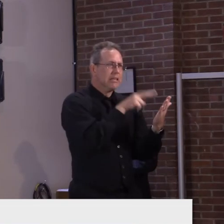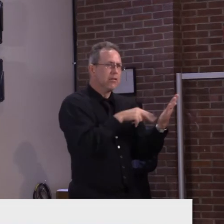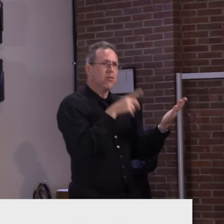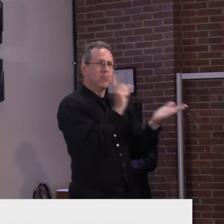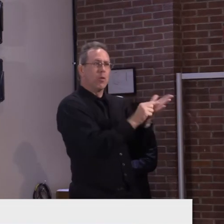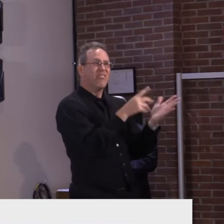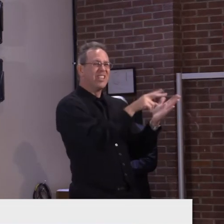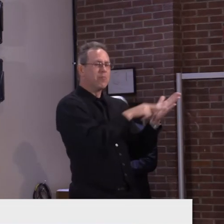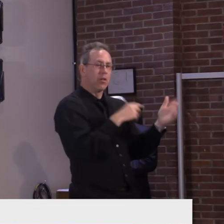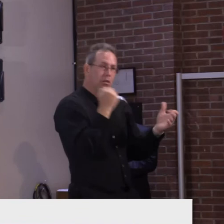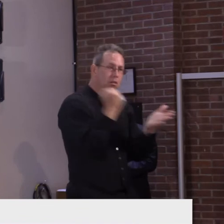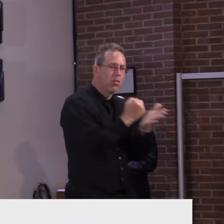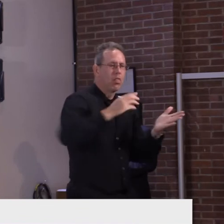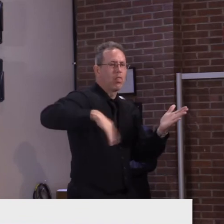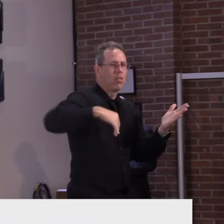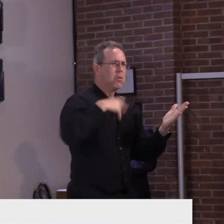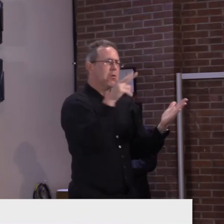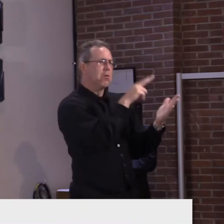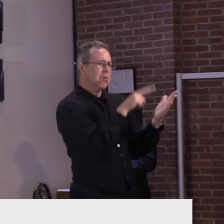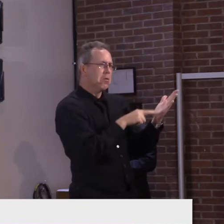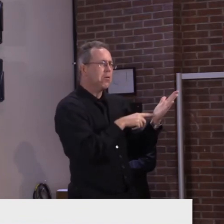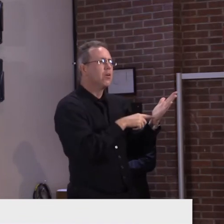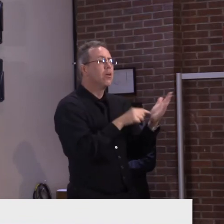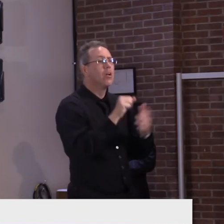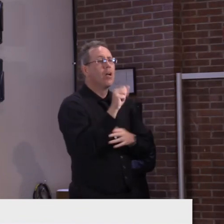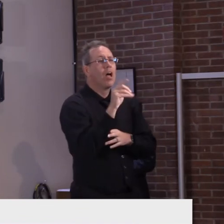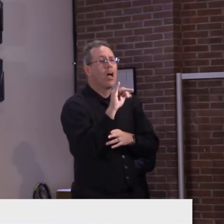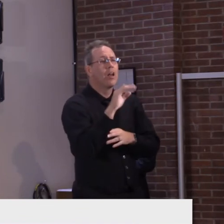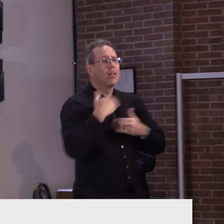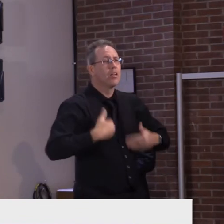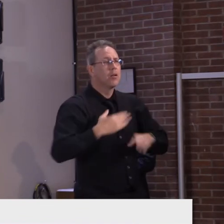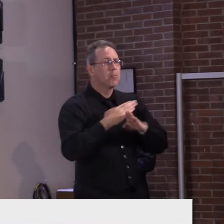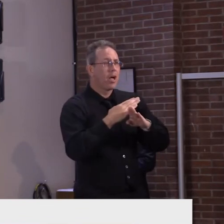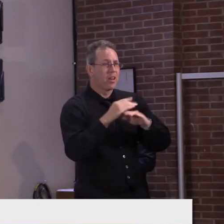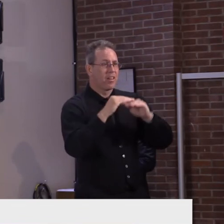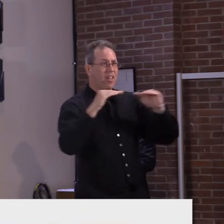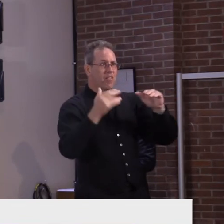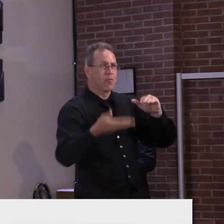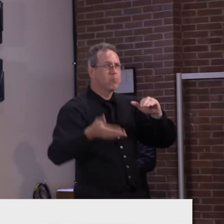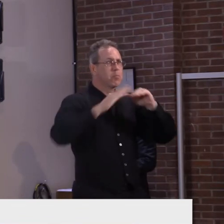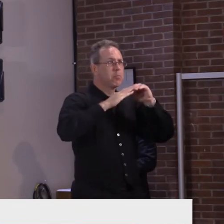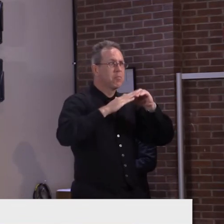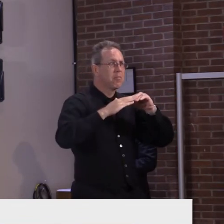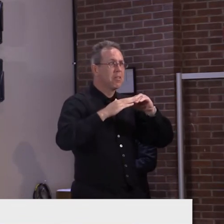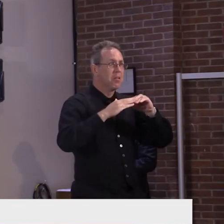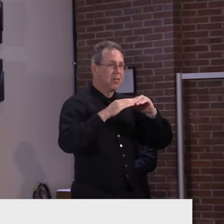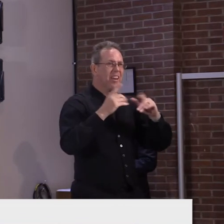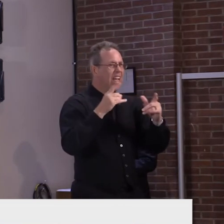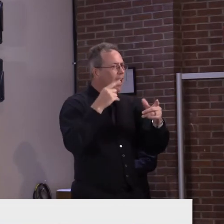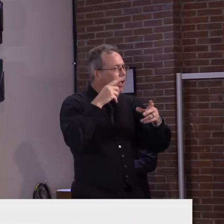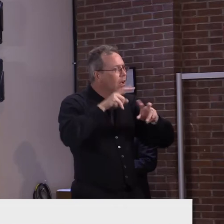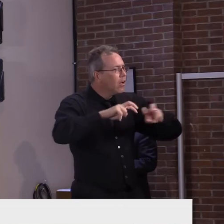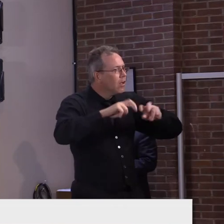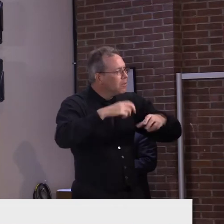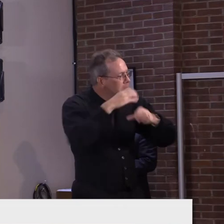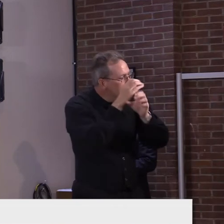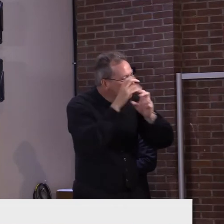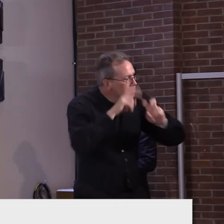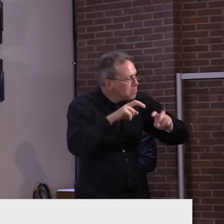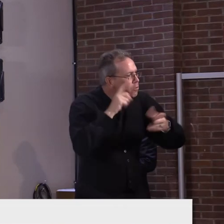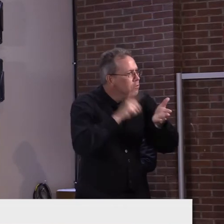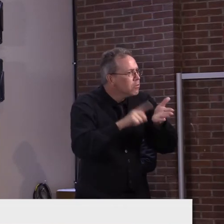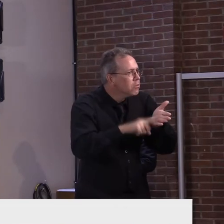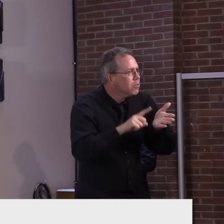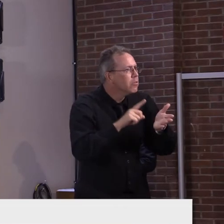between looking at antibody levels and then looking at what happens to people themselves. So we have to be very careful